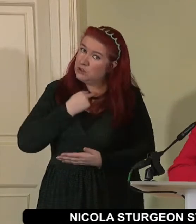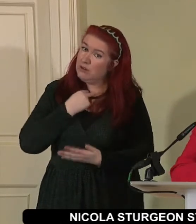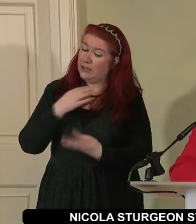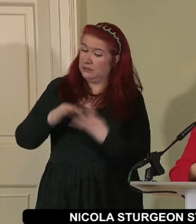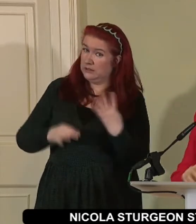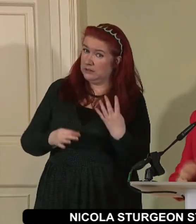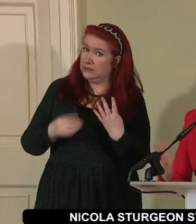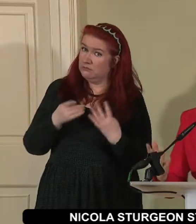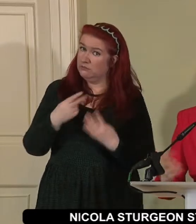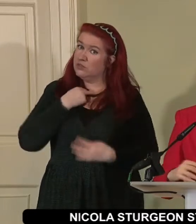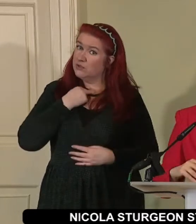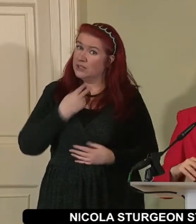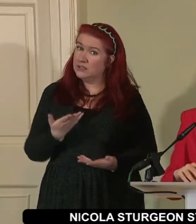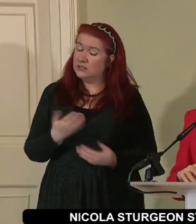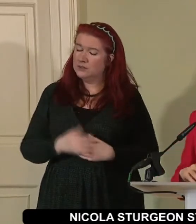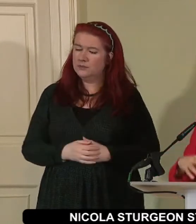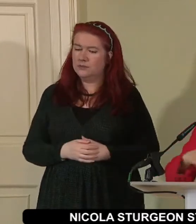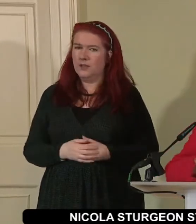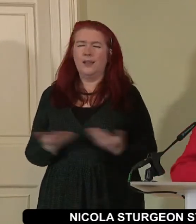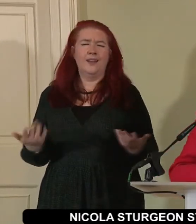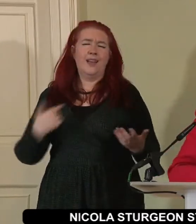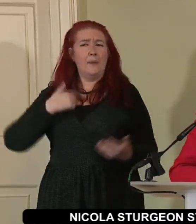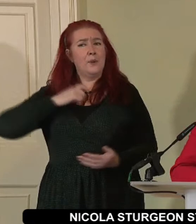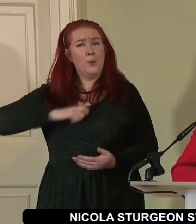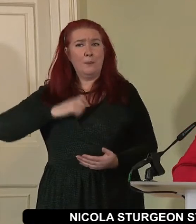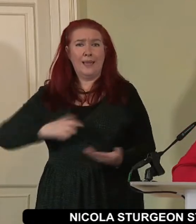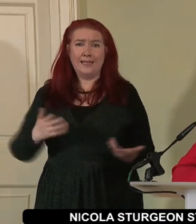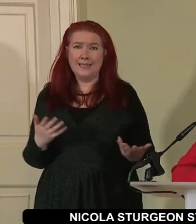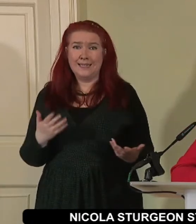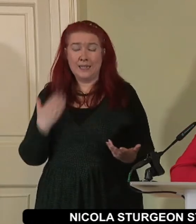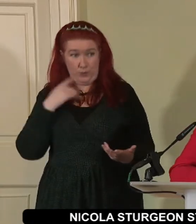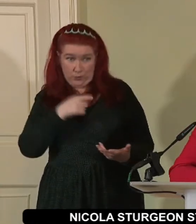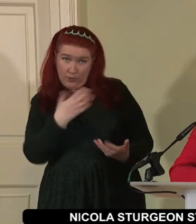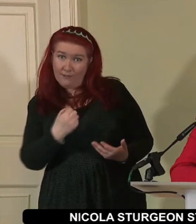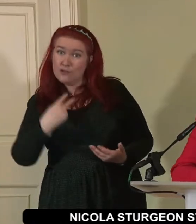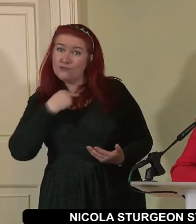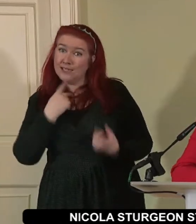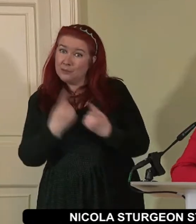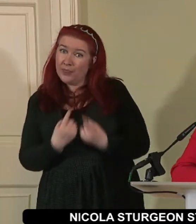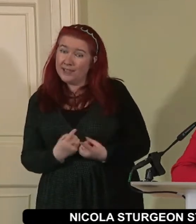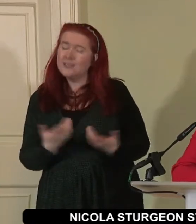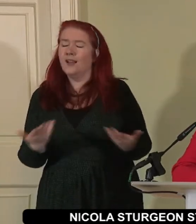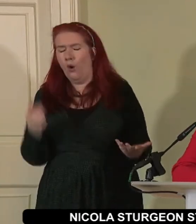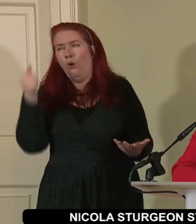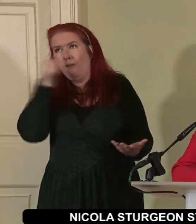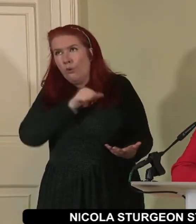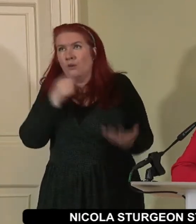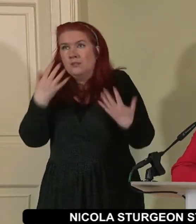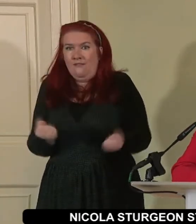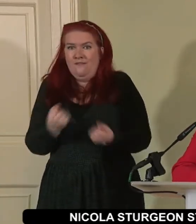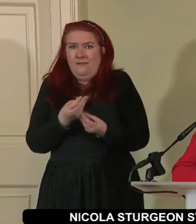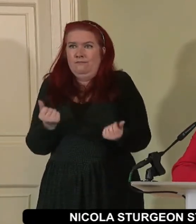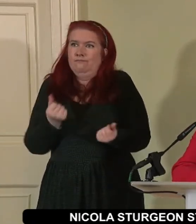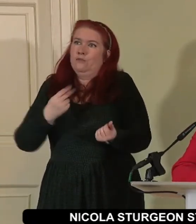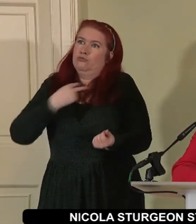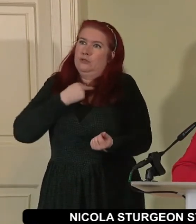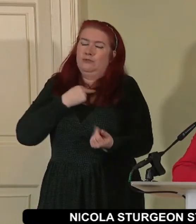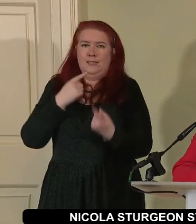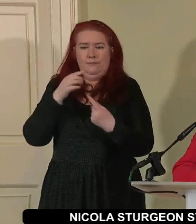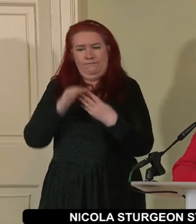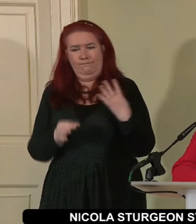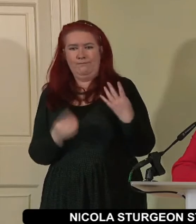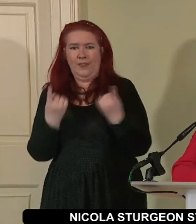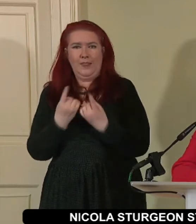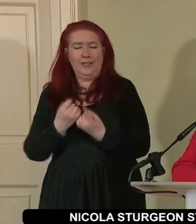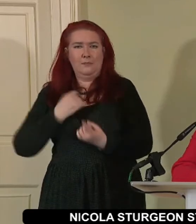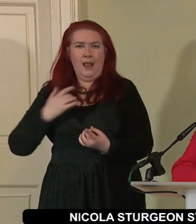those issues? Oh, again, James, I'm a human being. I don't know if you've got regrets about things in your life. Of course, I've got regrets about all sorts of things in my life. And as